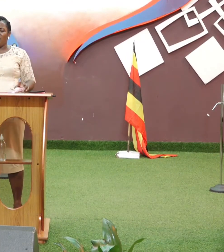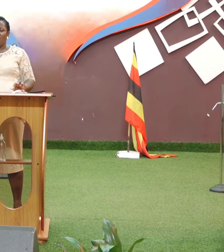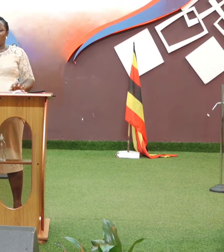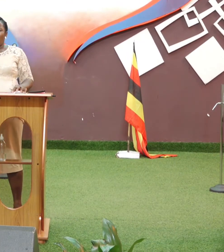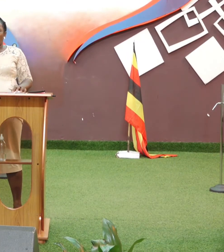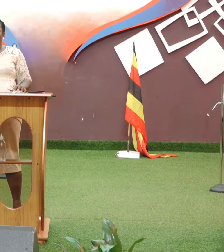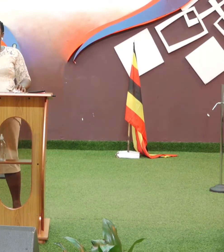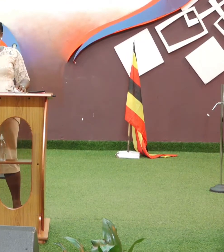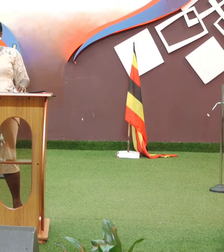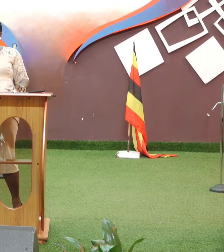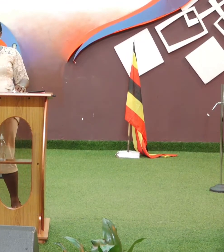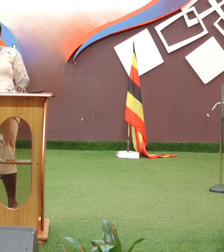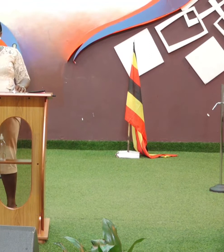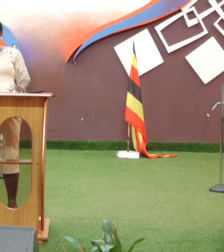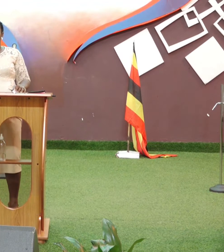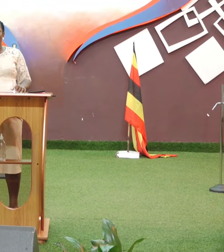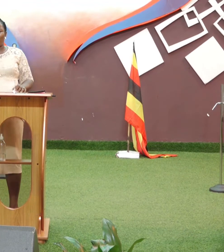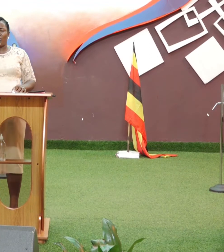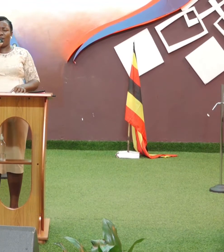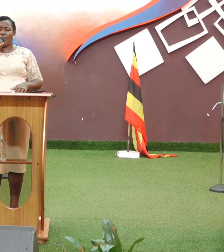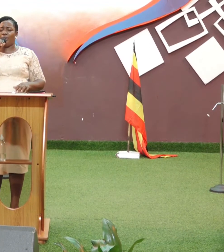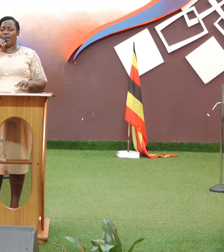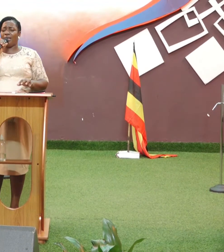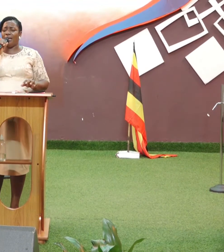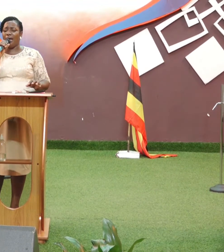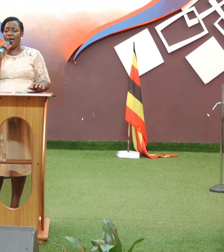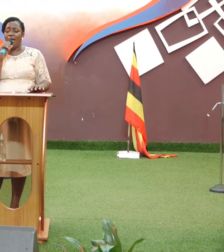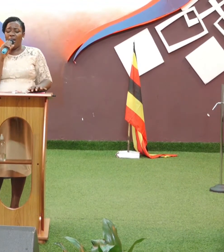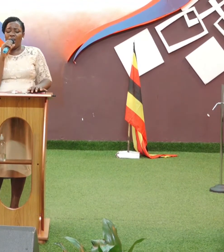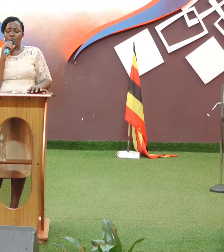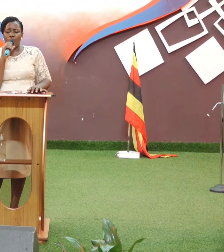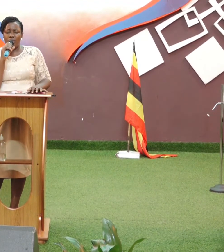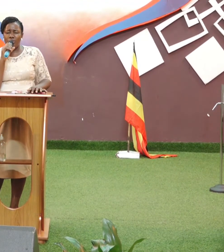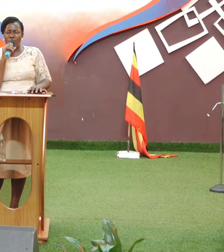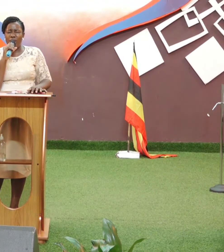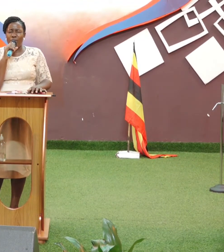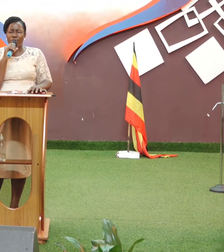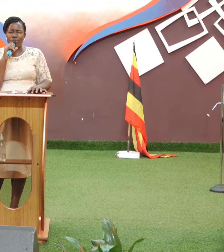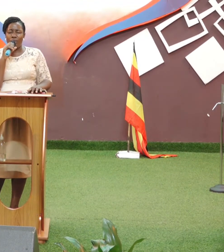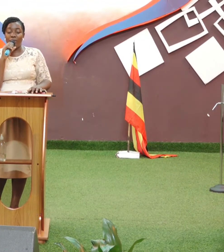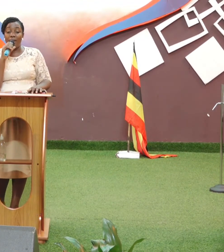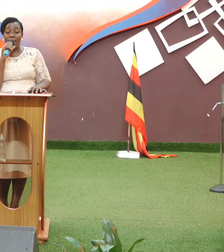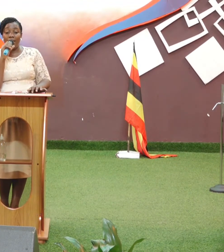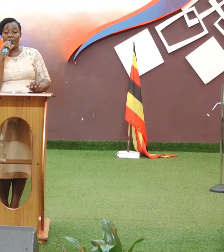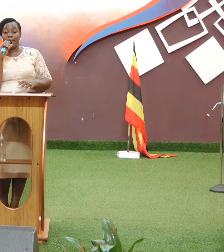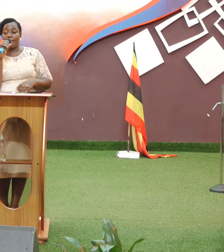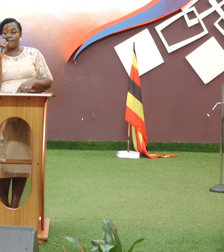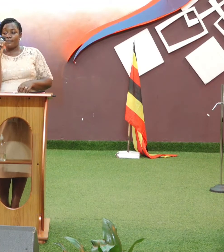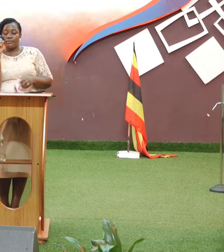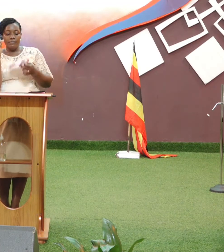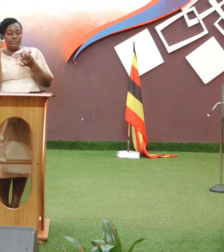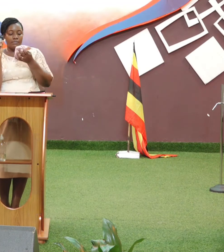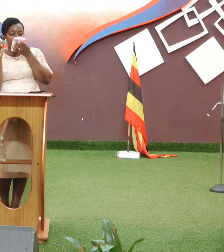omulungi omusaayi gwo gutujja ku ddaala erimu gututwala ku ddaala eddala tukkiriza okulaba obulungi bw'omukama